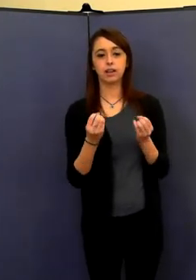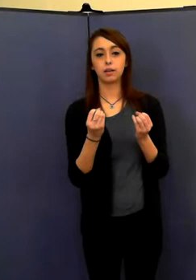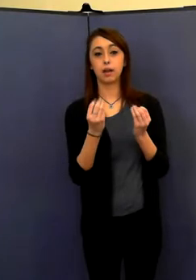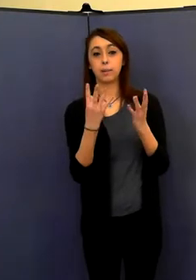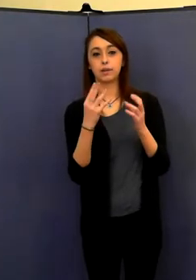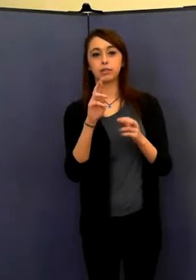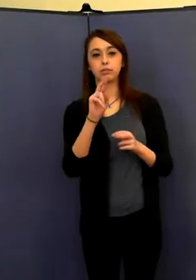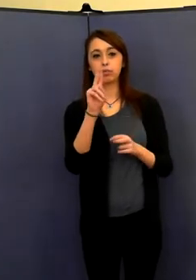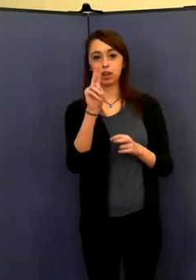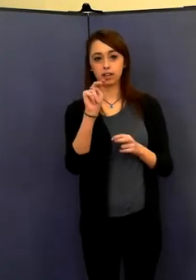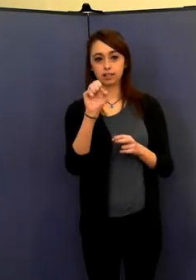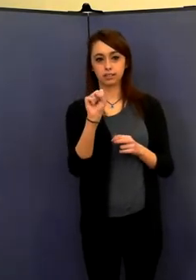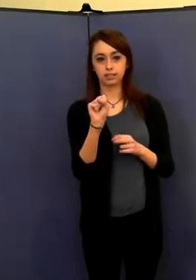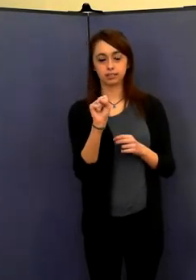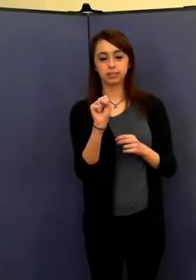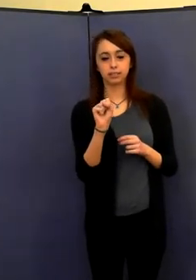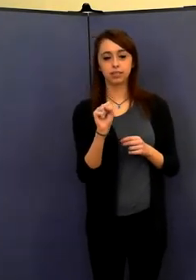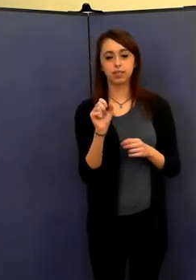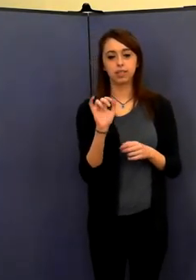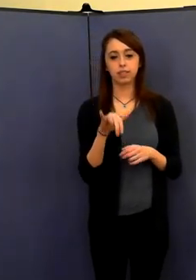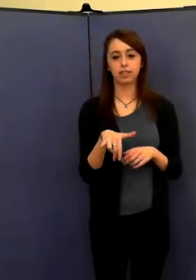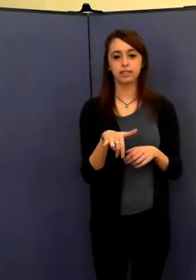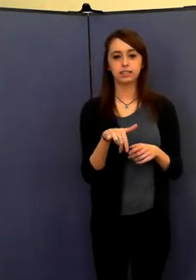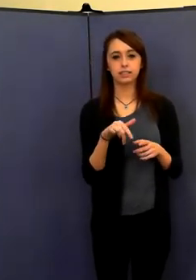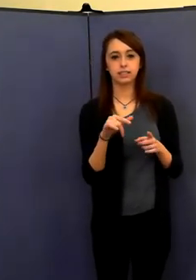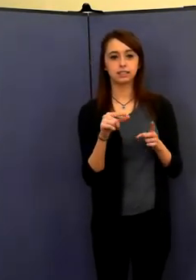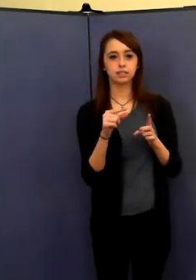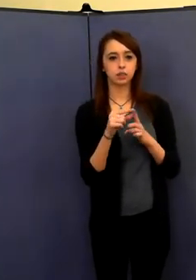touchdowns, but that's the terminology for baseball is runs.